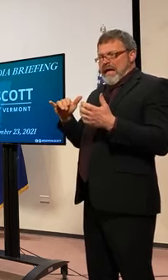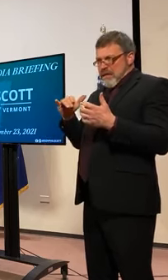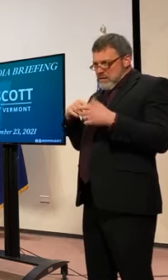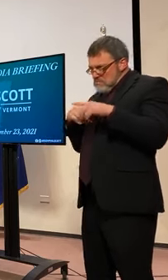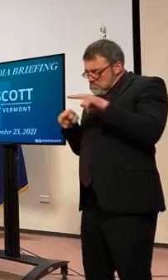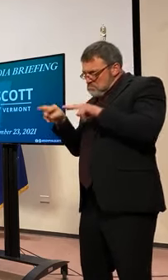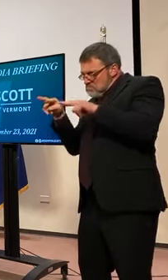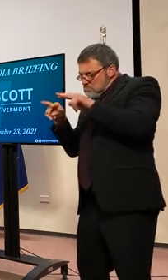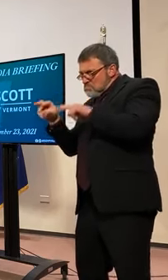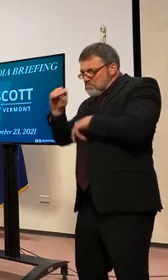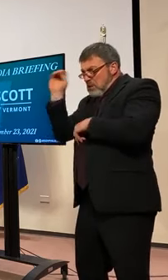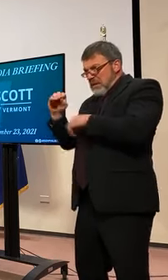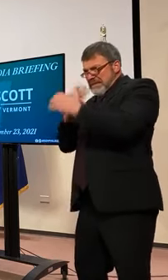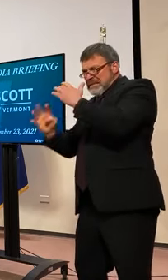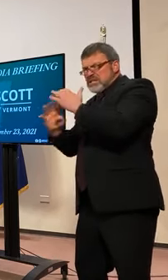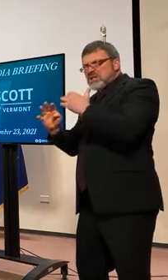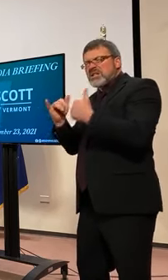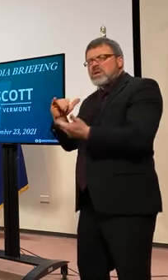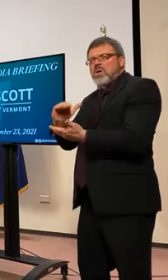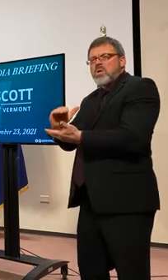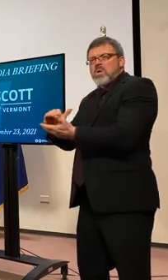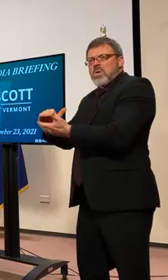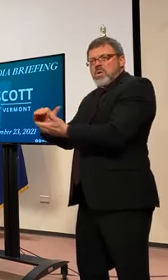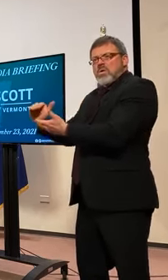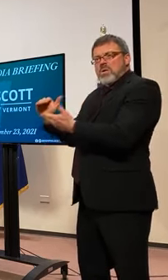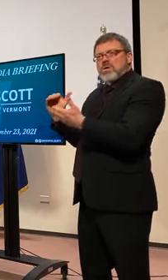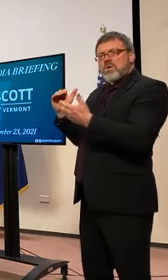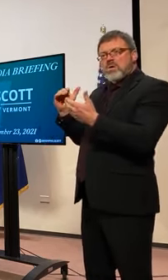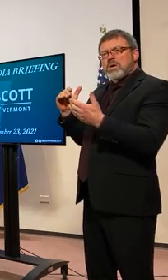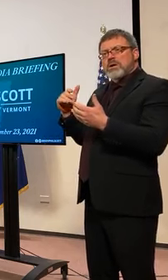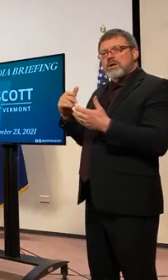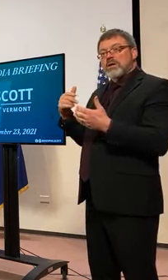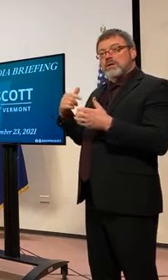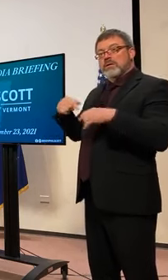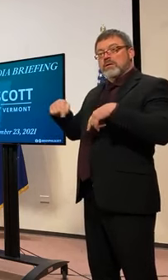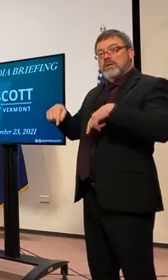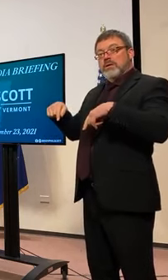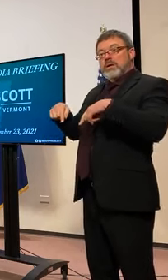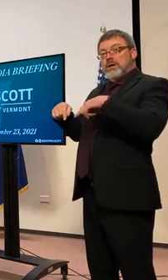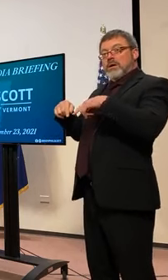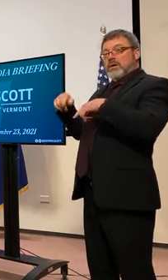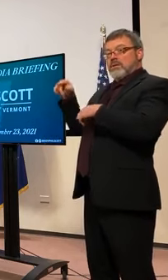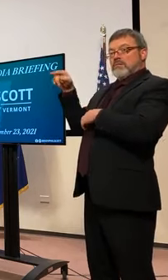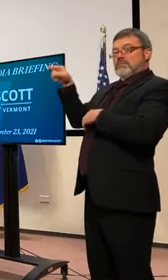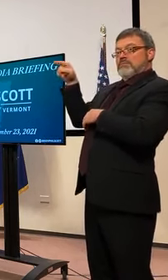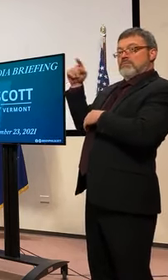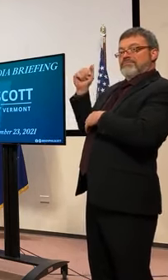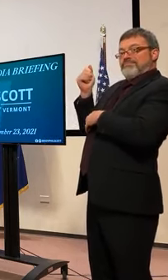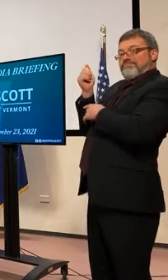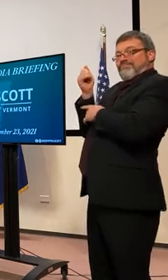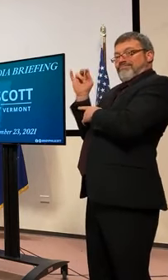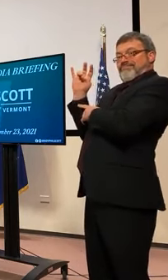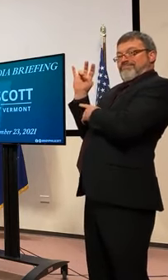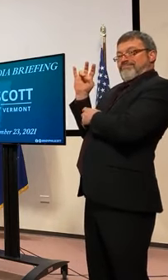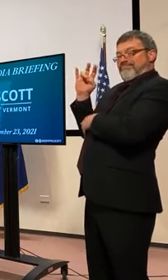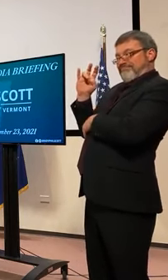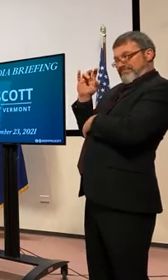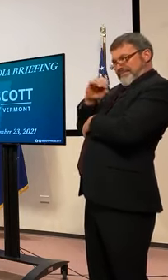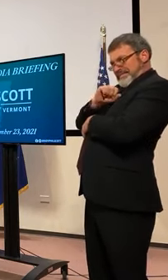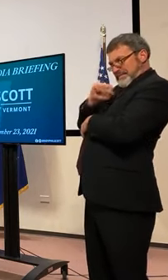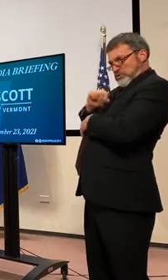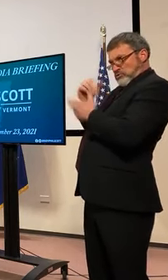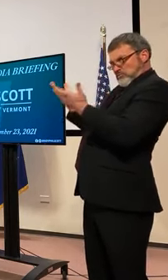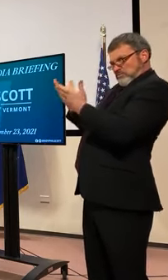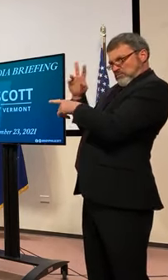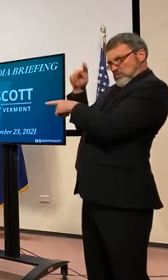Delta. With all that data, 17 senators think we should go back to mandates that almost no other states